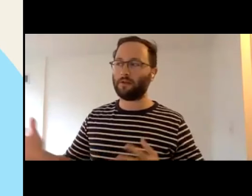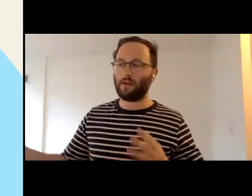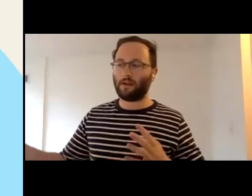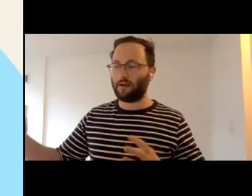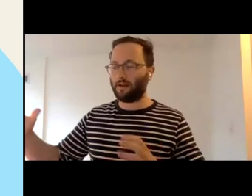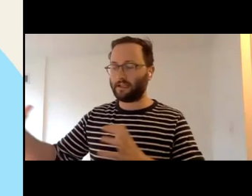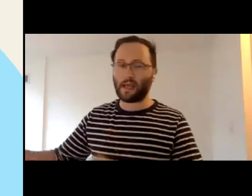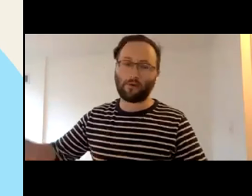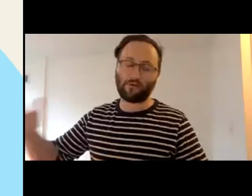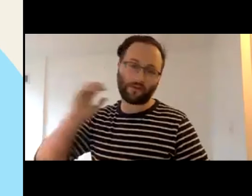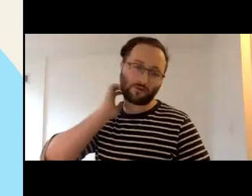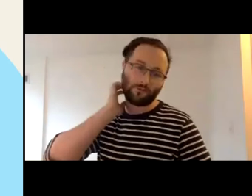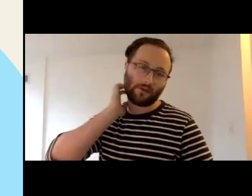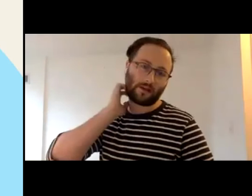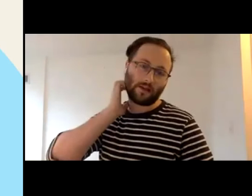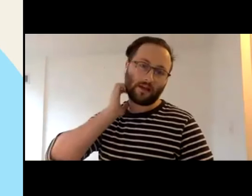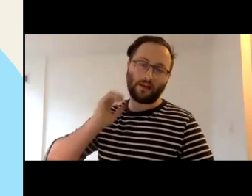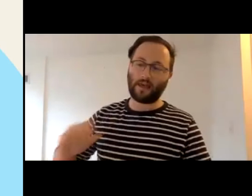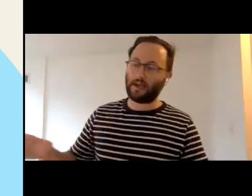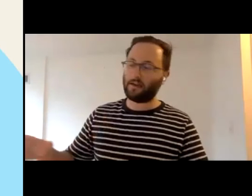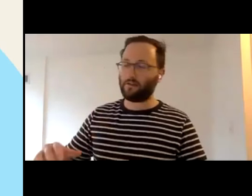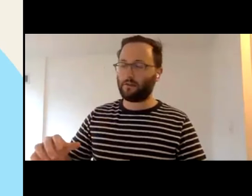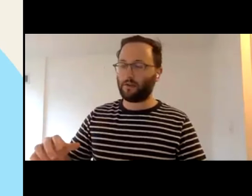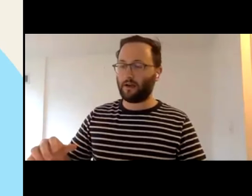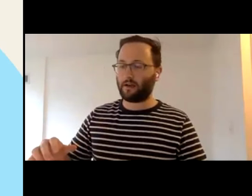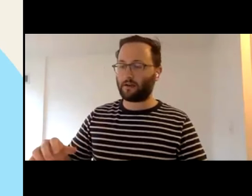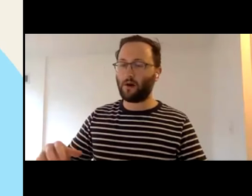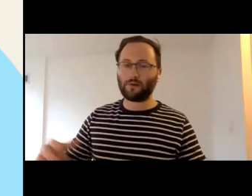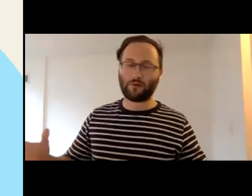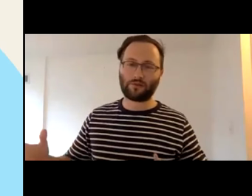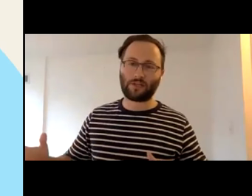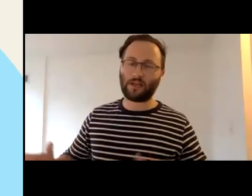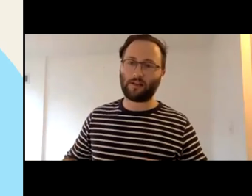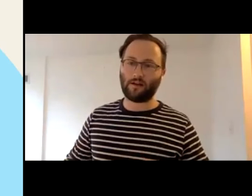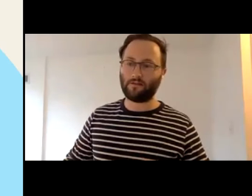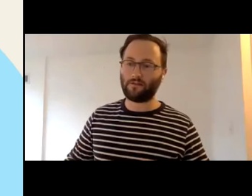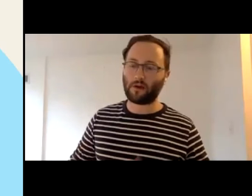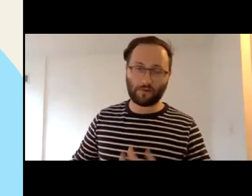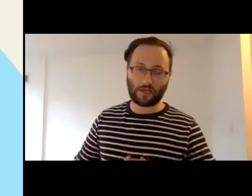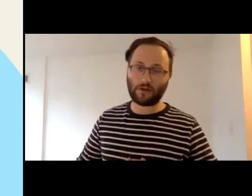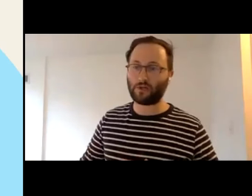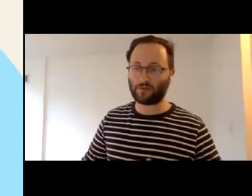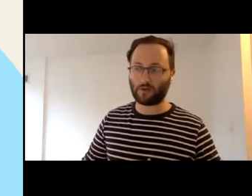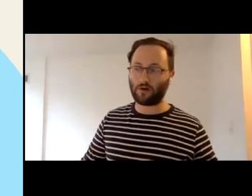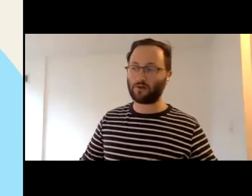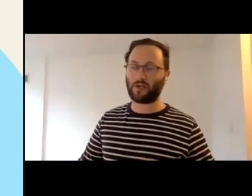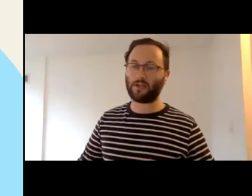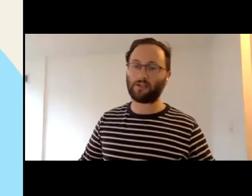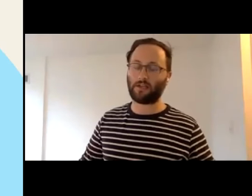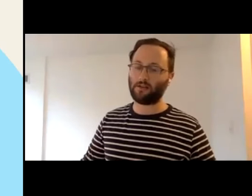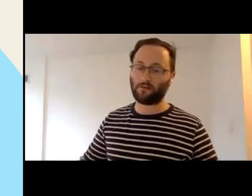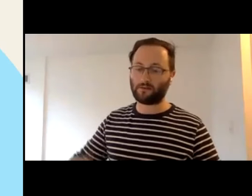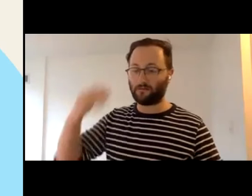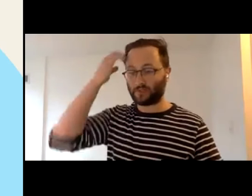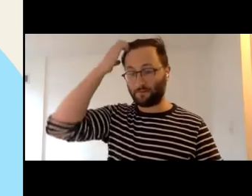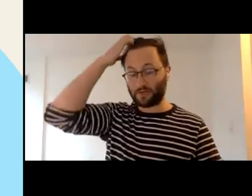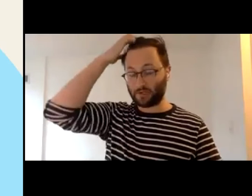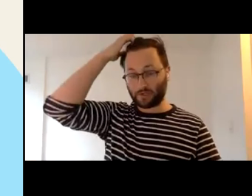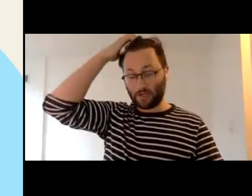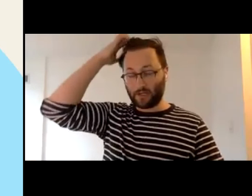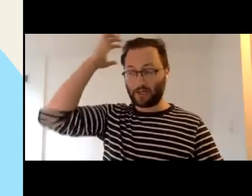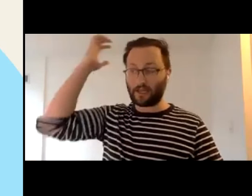common example for this would be like that comatose state of you got potato chips on your chest and you've sort of